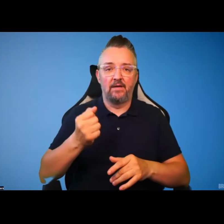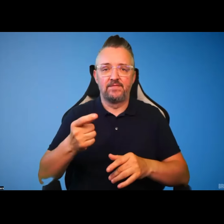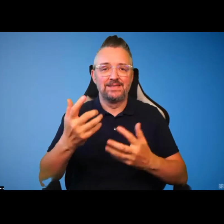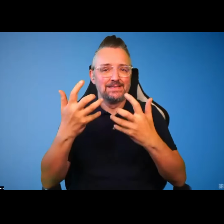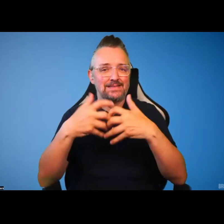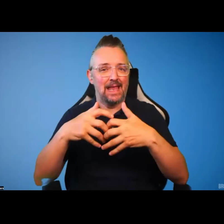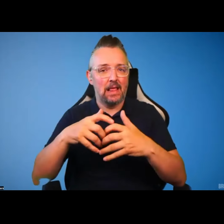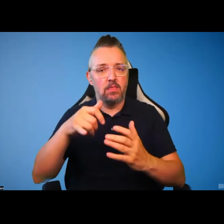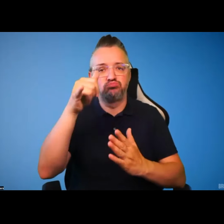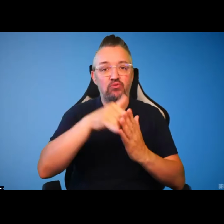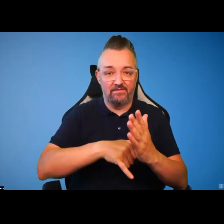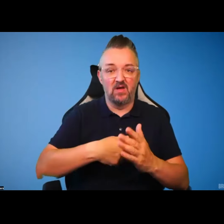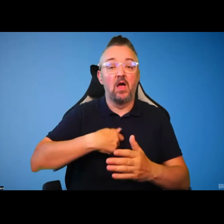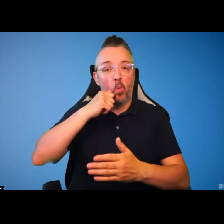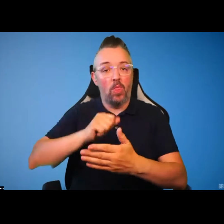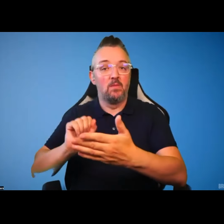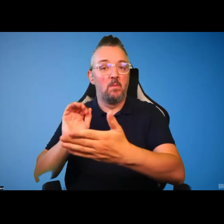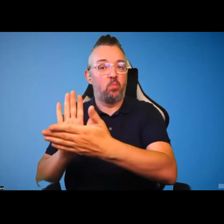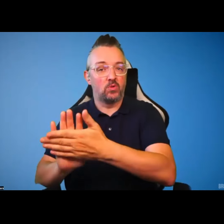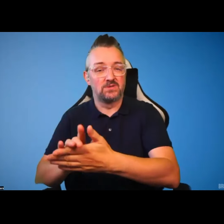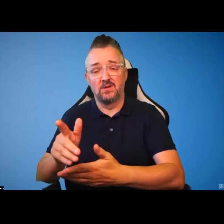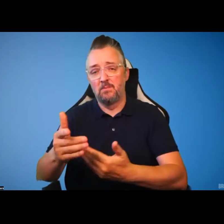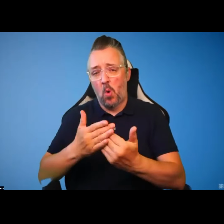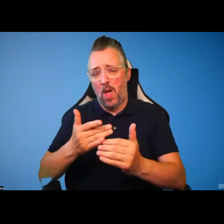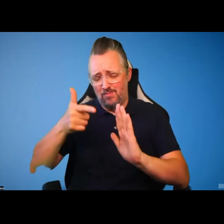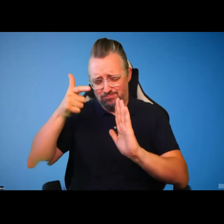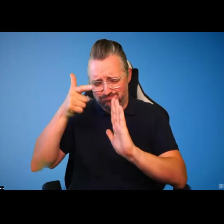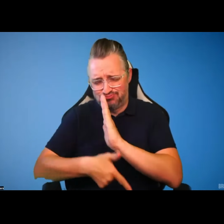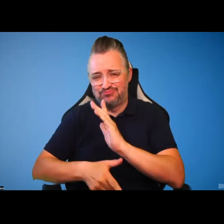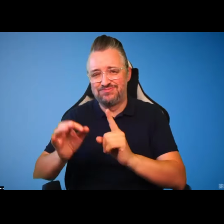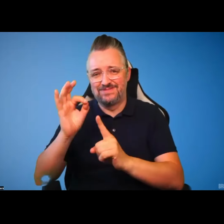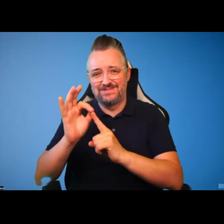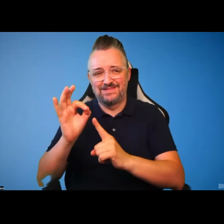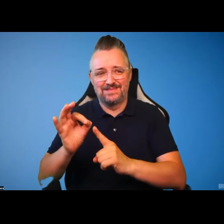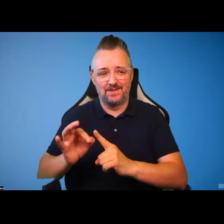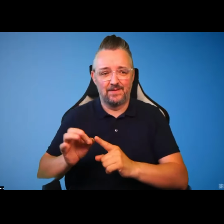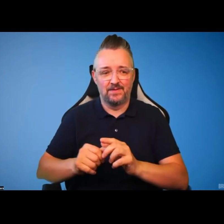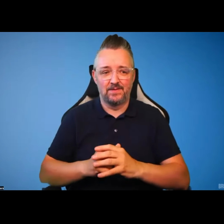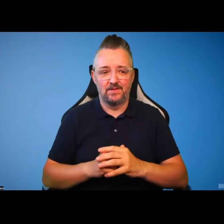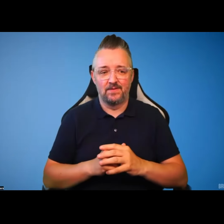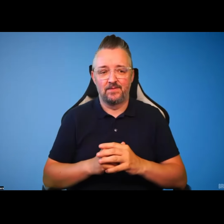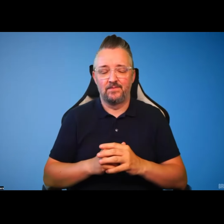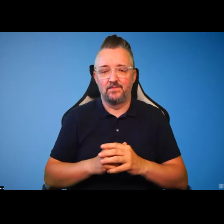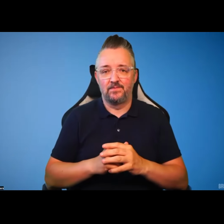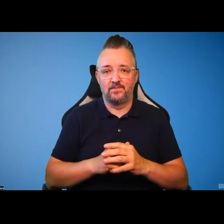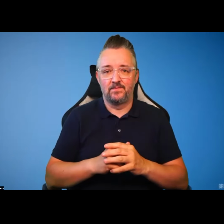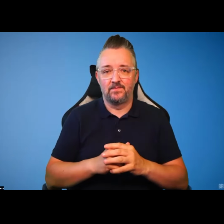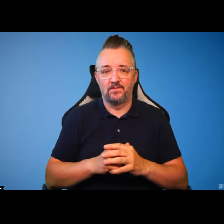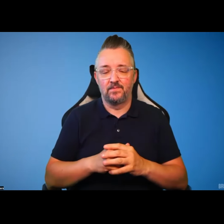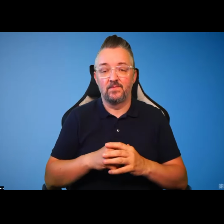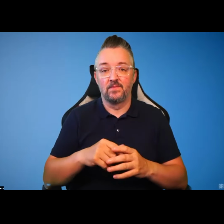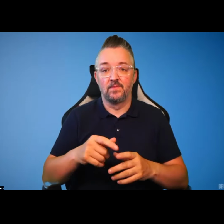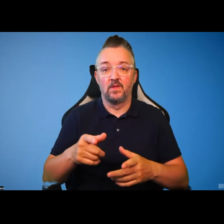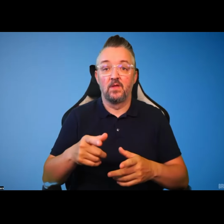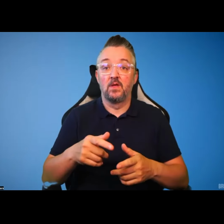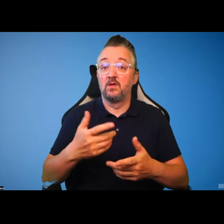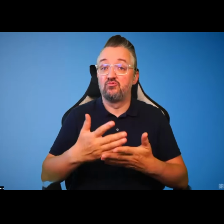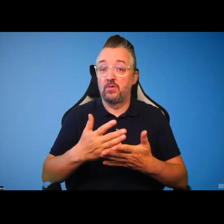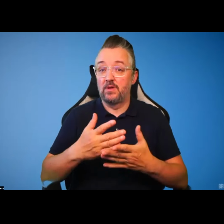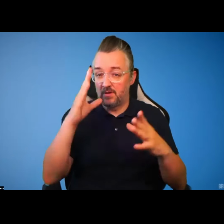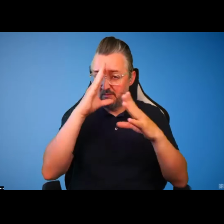which I'll also post, which goes into great depth. And there's also global information available, which we'll post. Just a